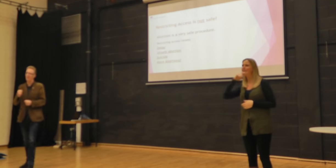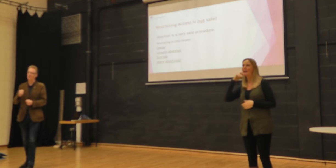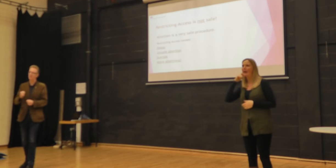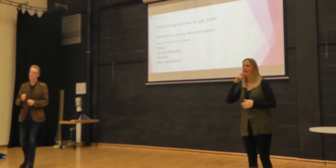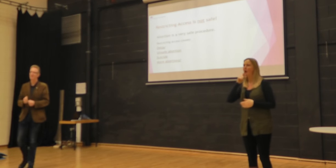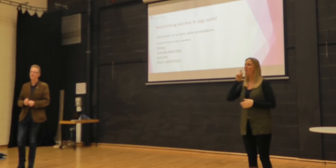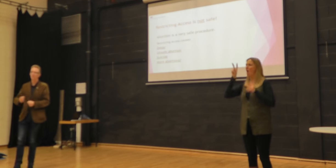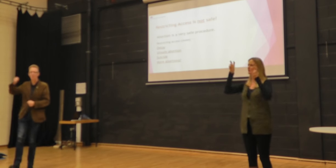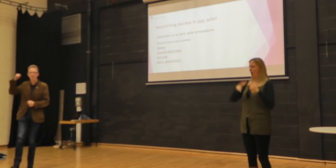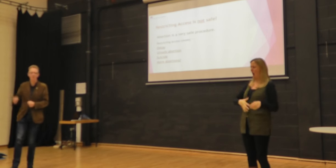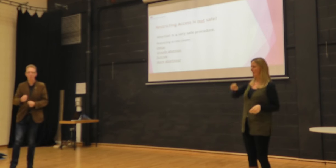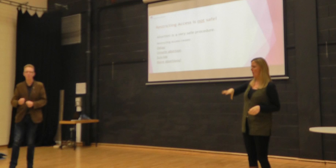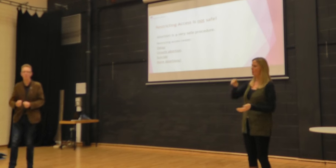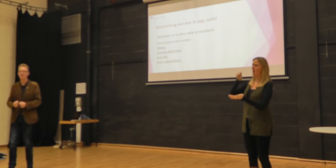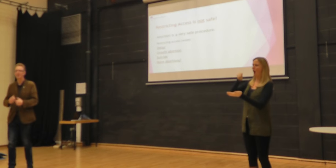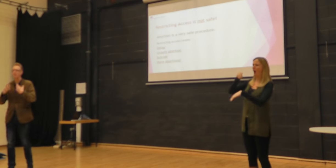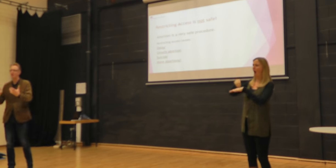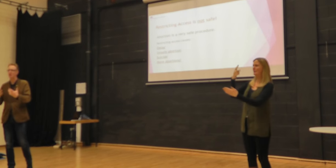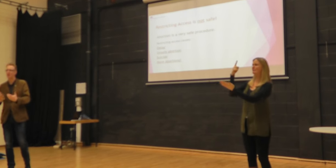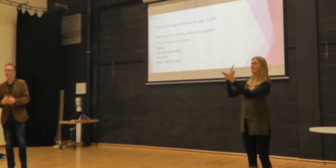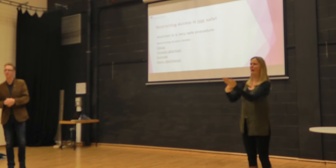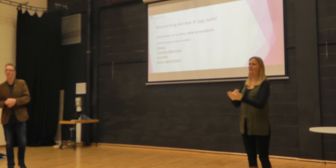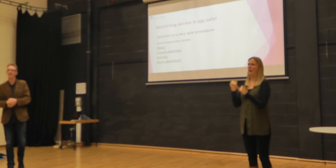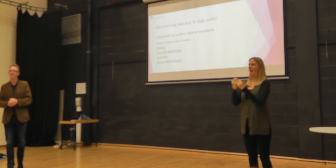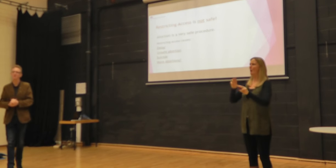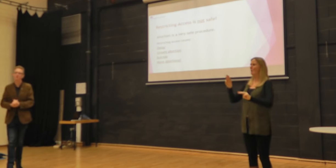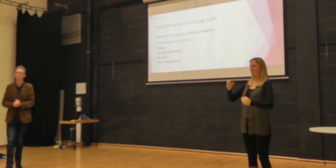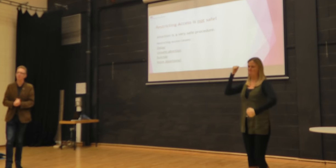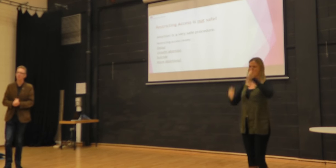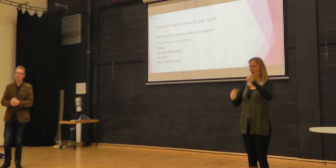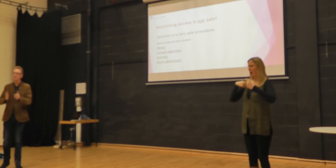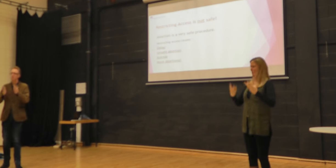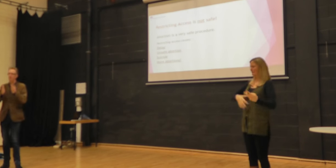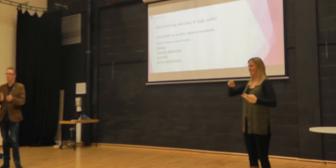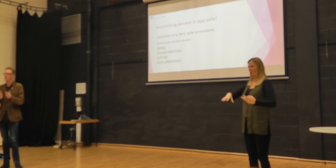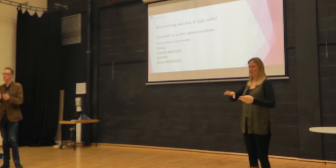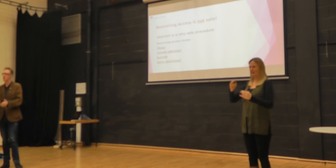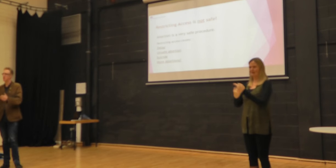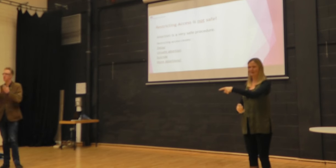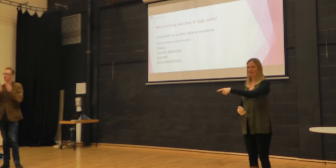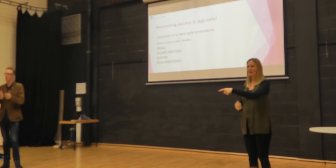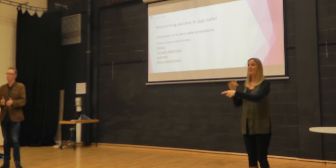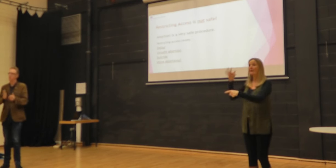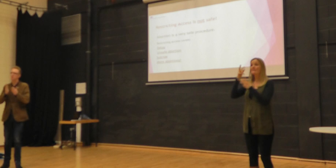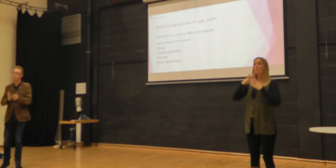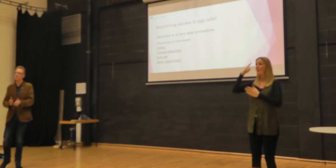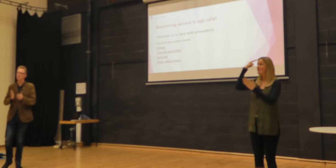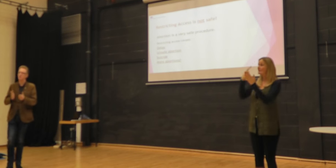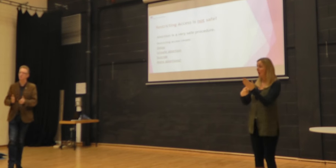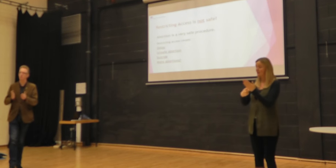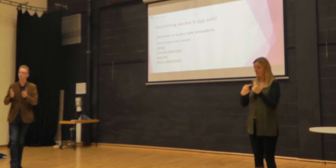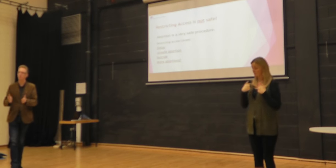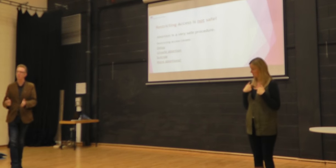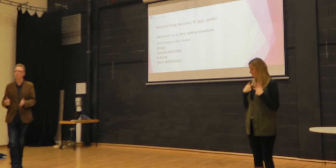on demand. Like women have to thump the table and shout when they ask for an abortion. But if a woman decides that an abortion is the